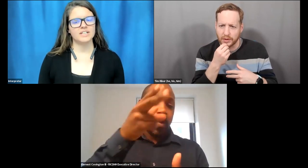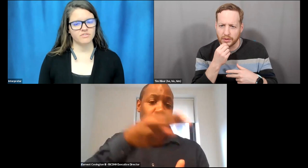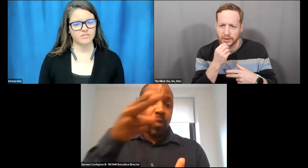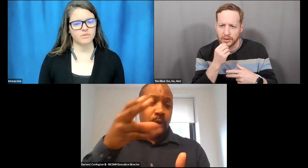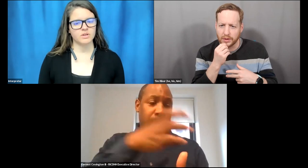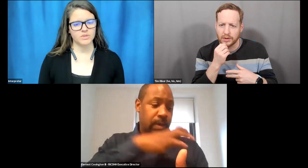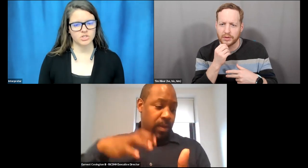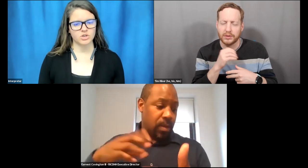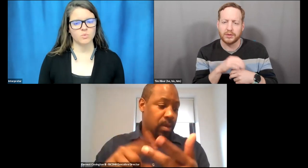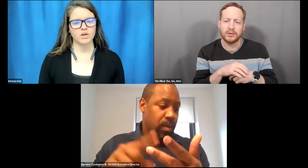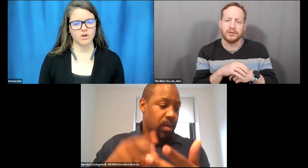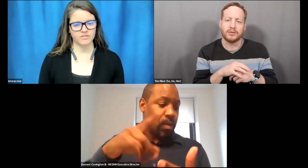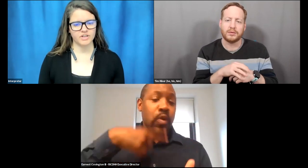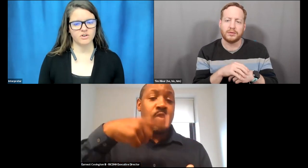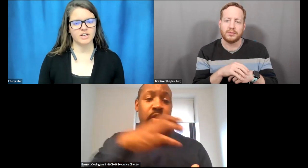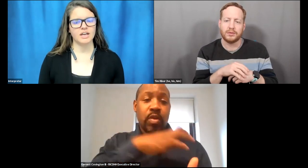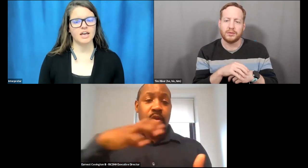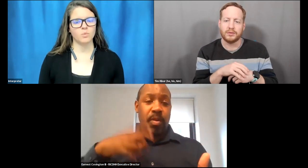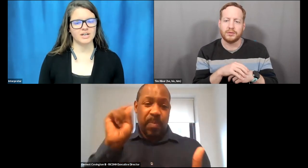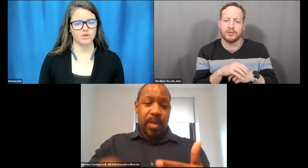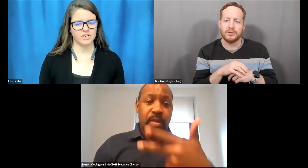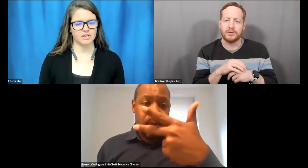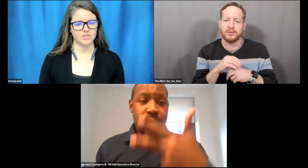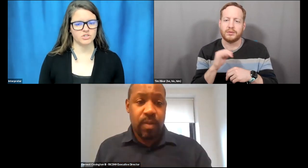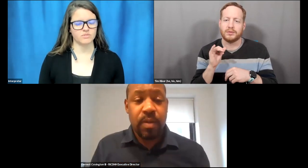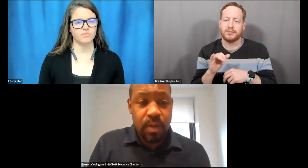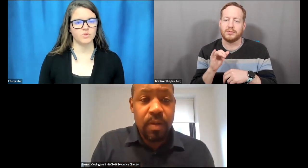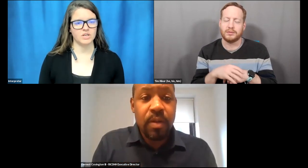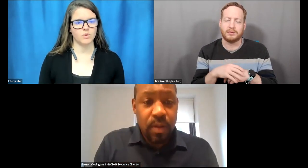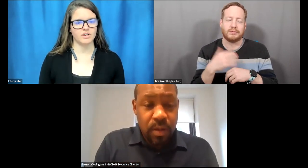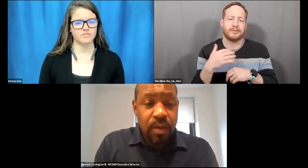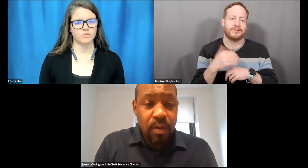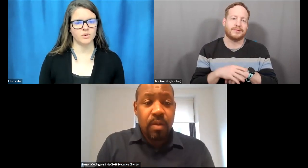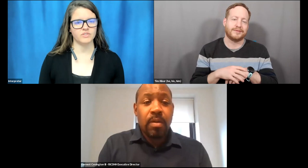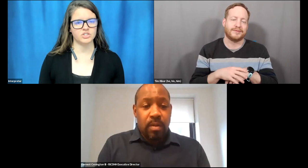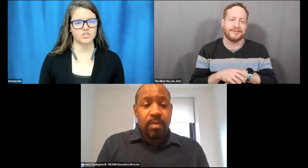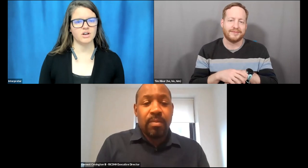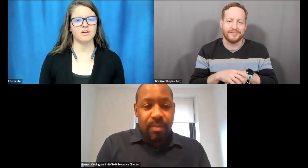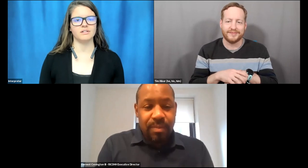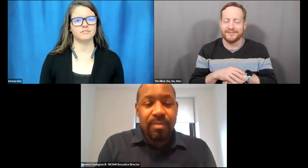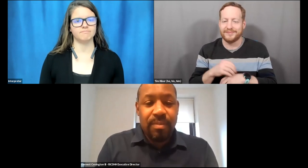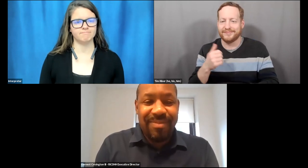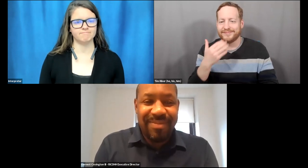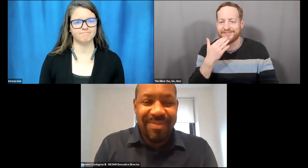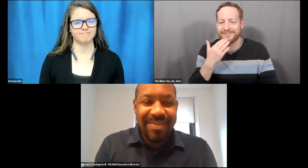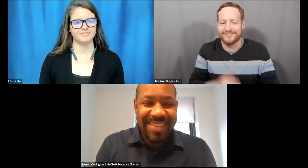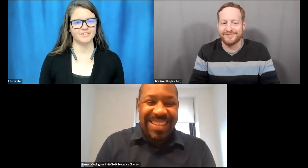deaf commissioner, one hard of hearing, and one hearing commissioner. You need one of each. Oh, Thank